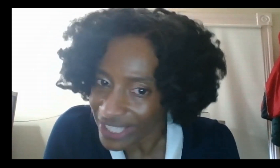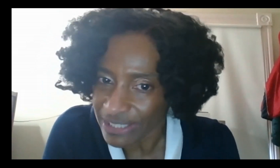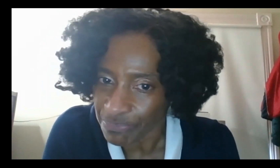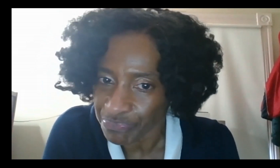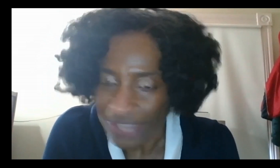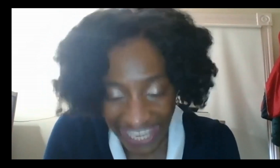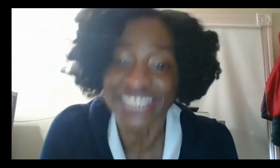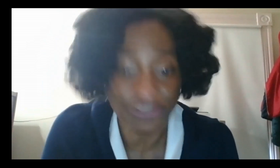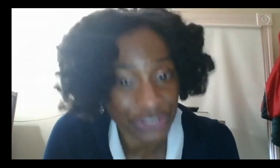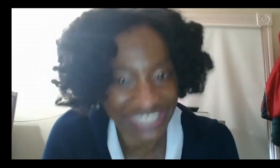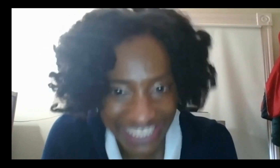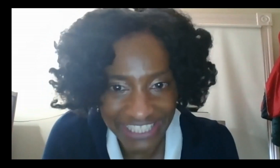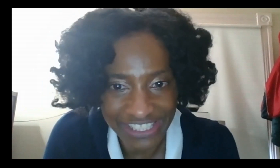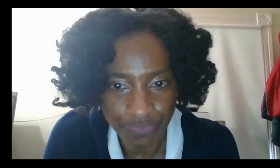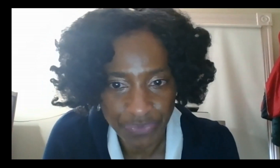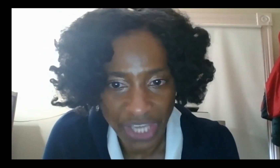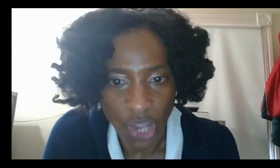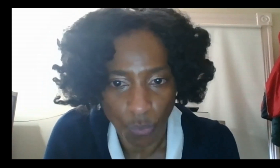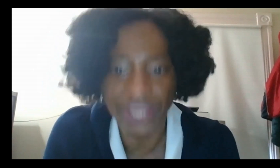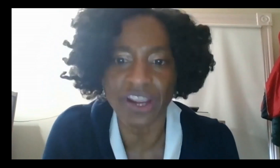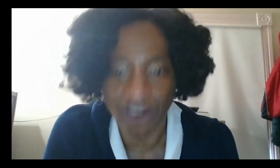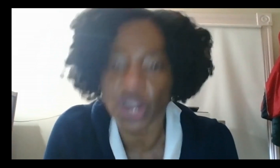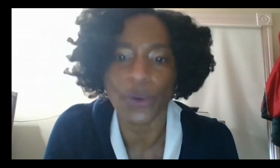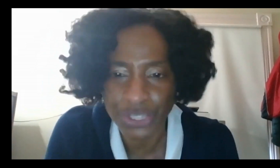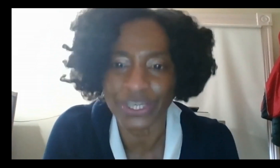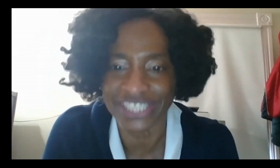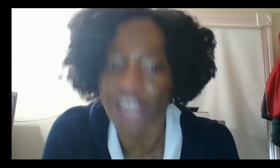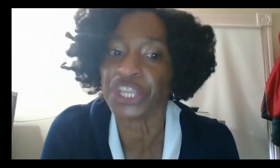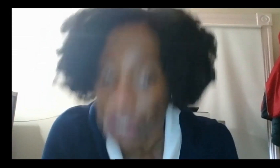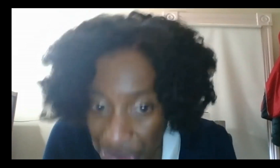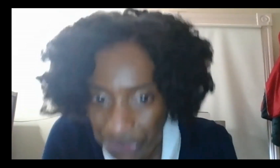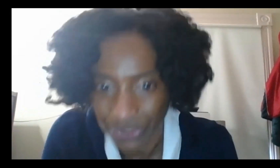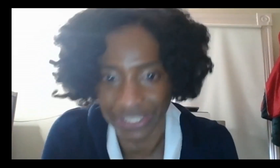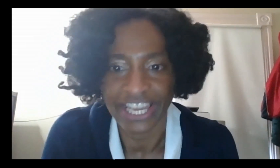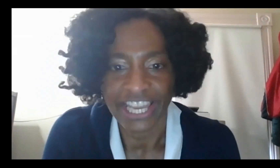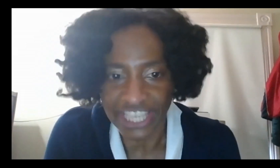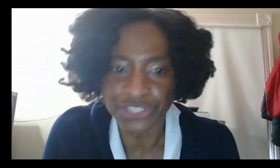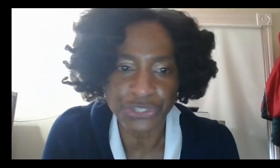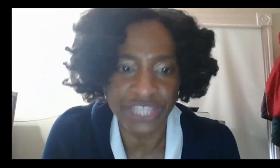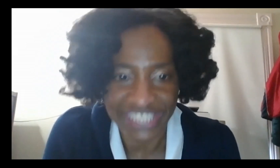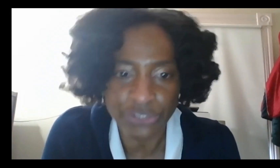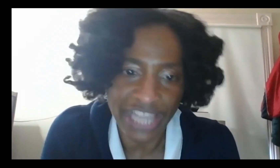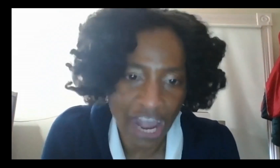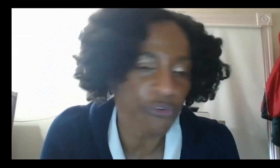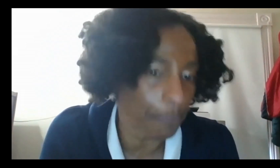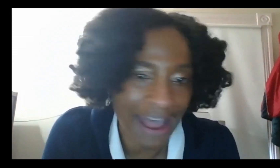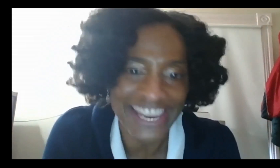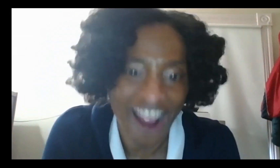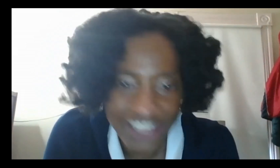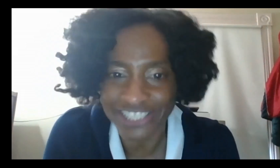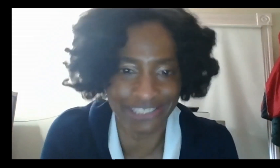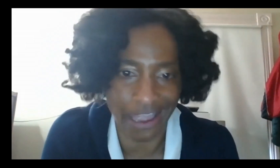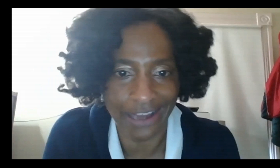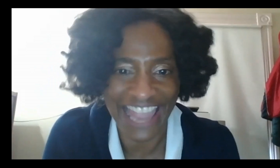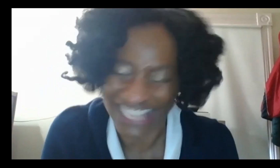Because of your voice and of your deeds, we are going to induct you into the Delta